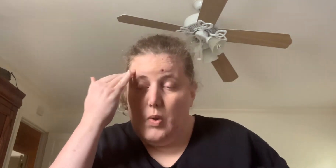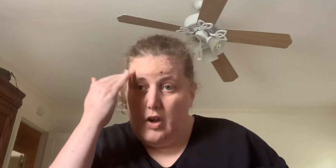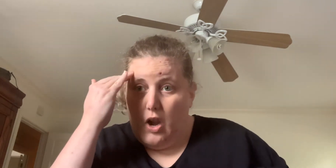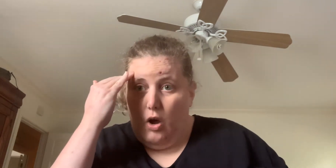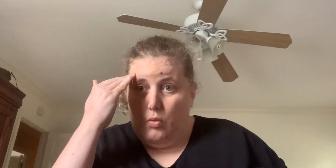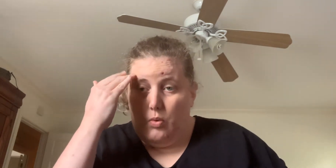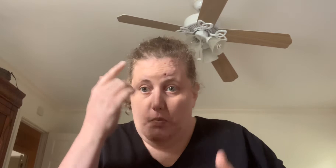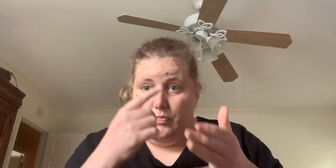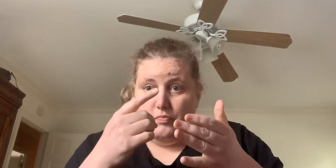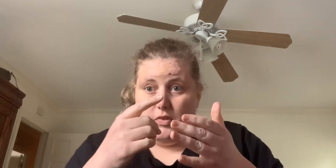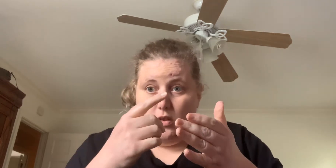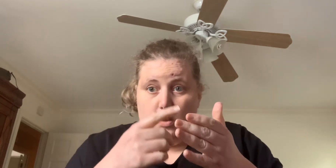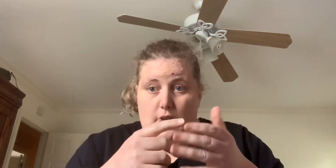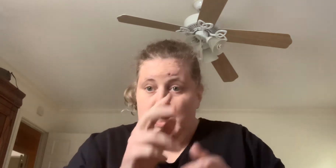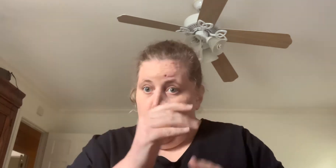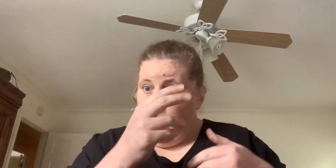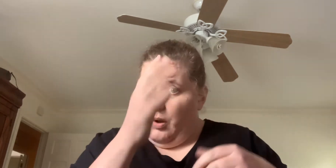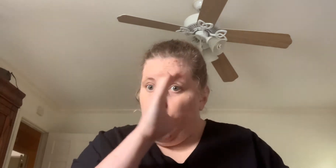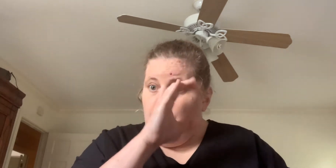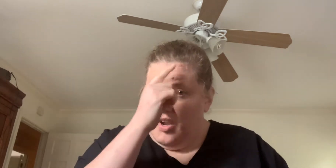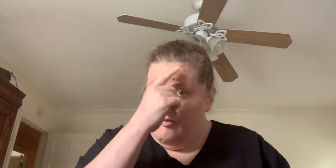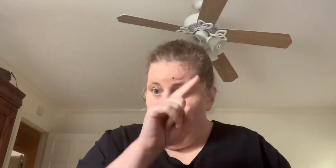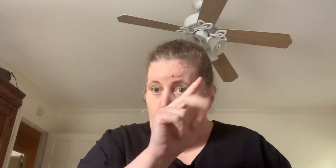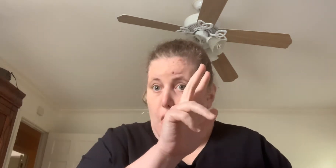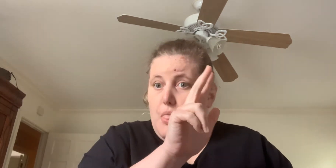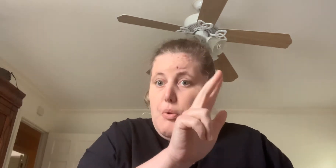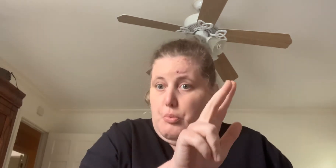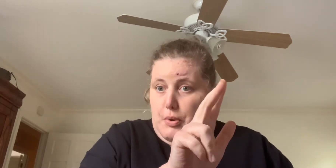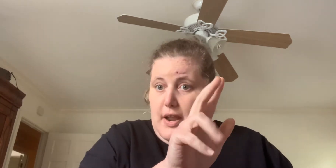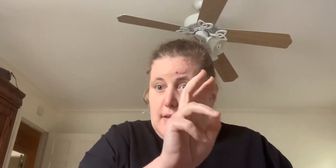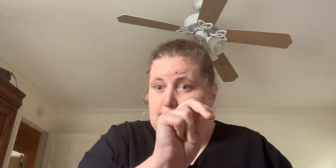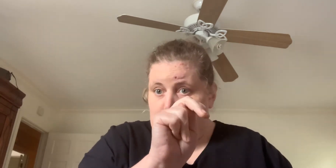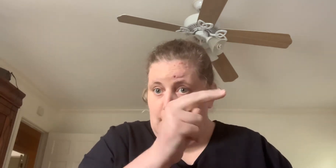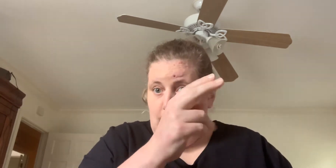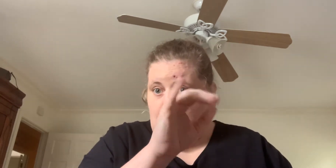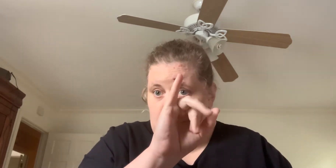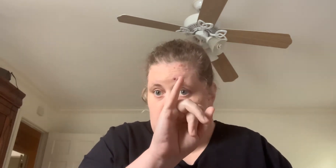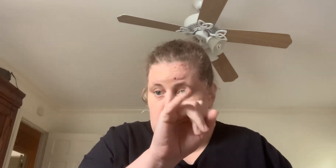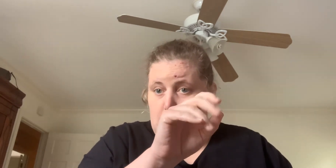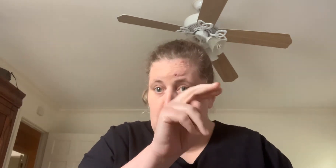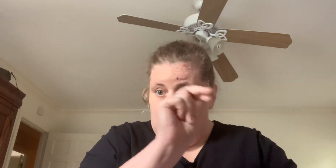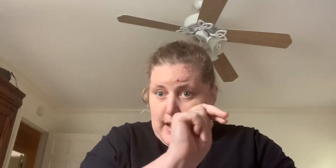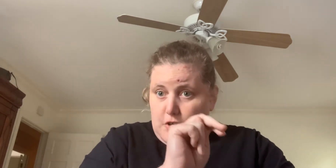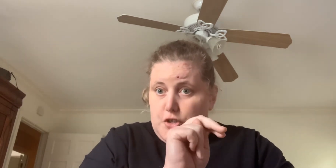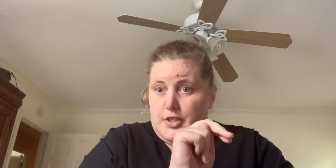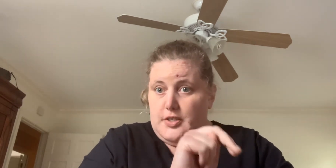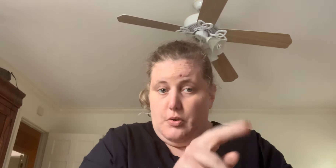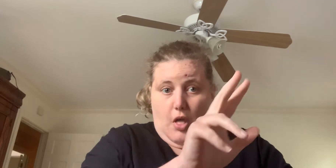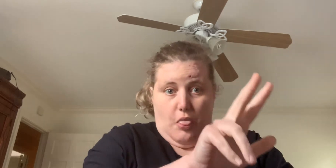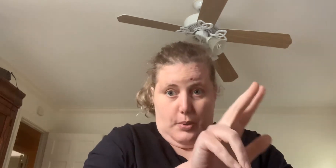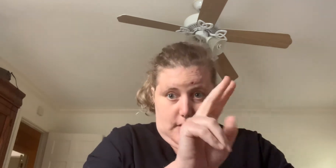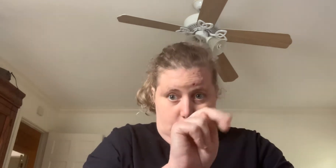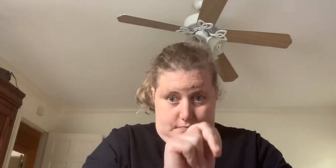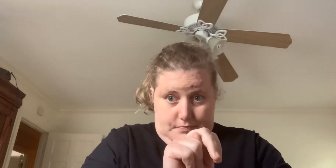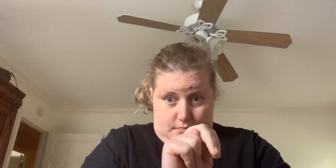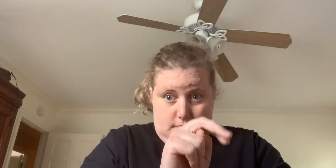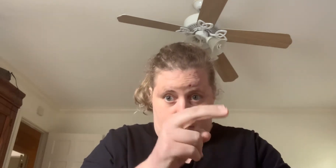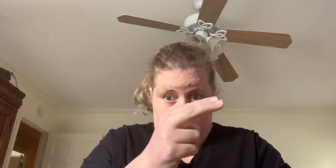know eventually how many moles of hydrogen do we need. So that's going to be our top part of our relationship when we look at the relationship between